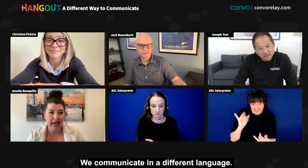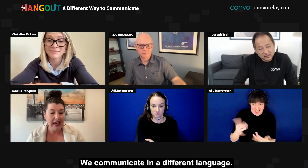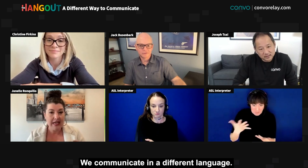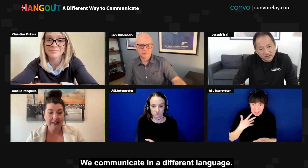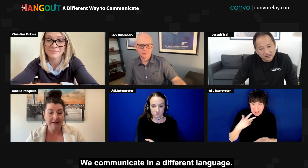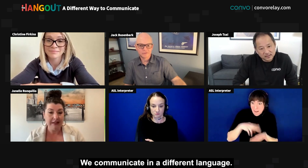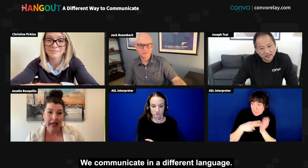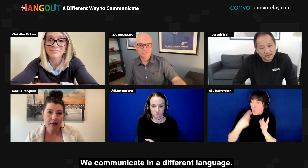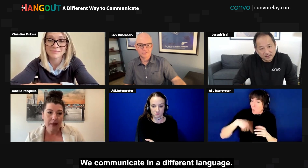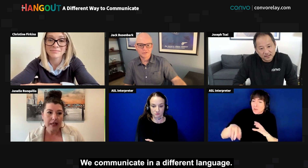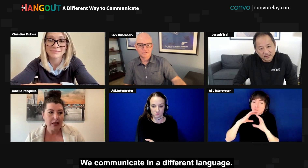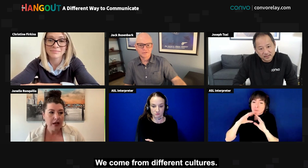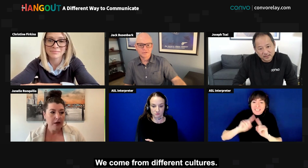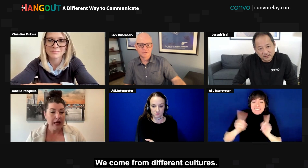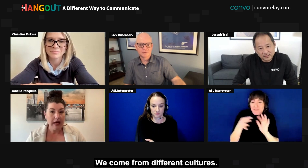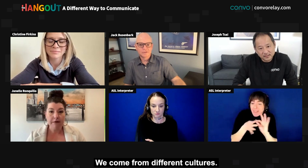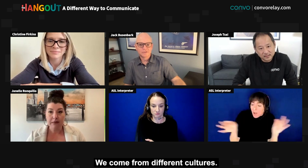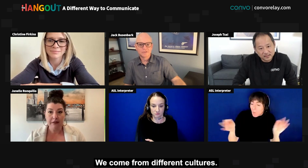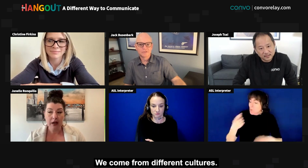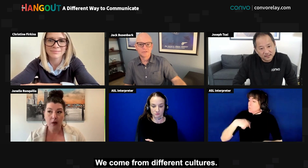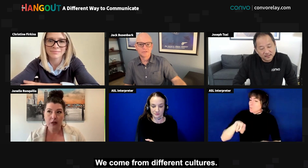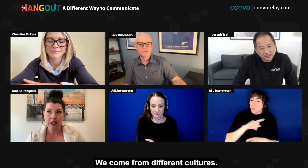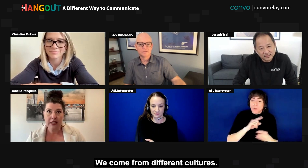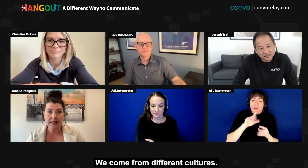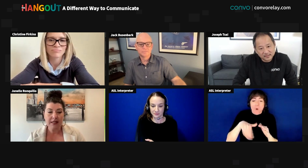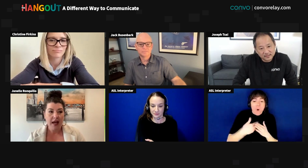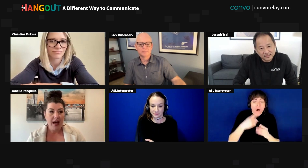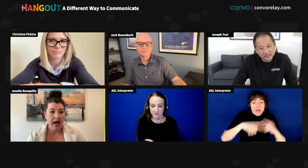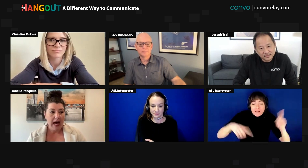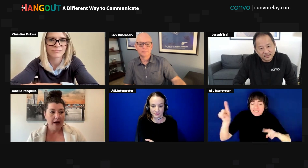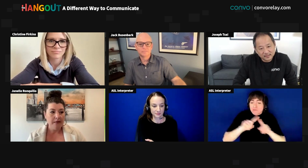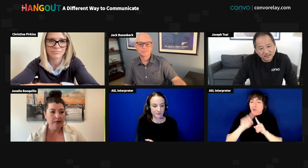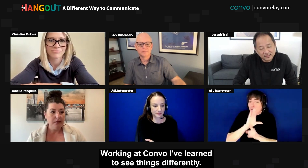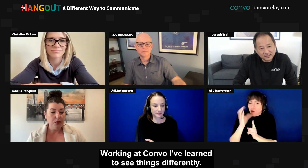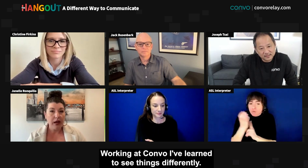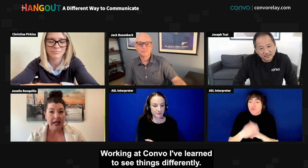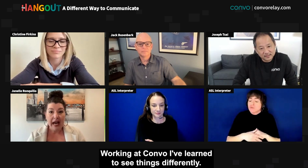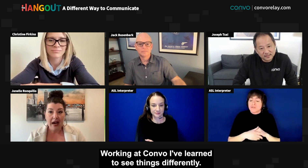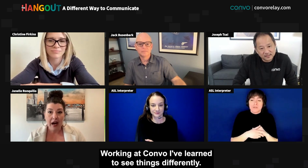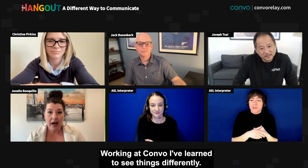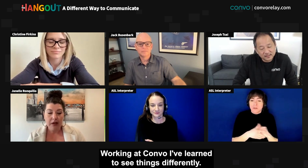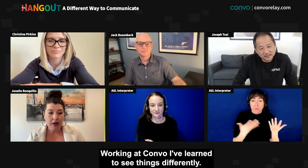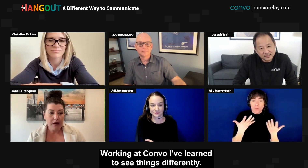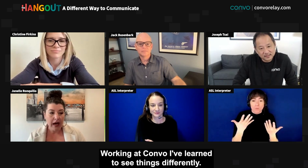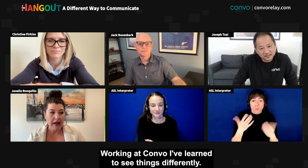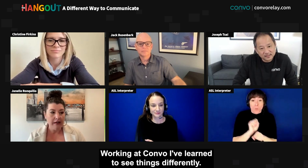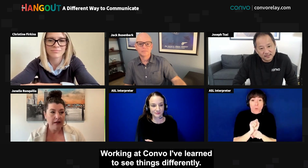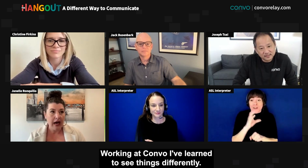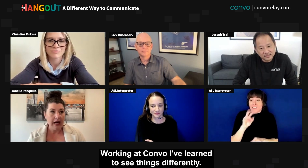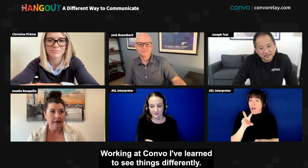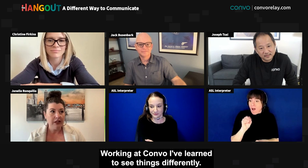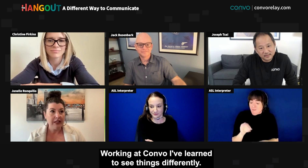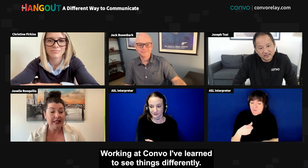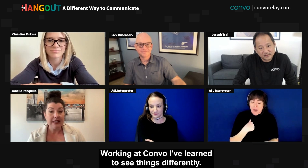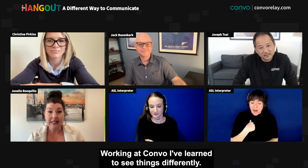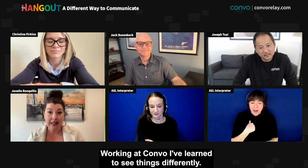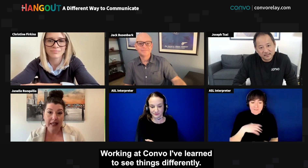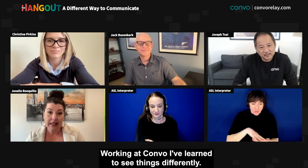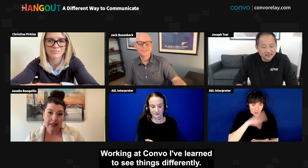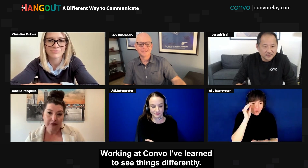in a different language. We come from different cultures. Working at Convo, I've learned to see things